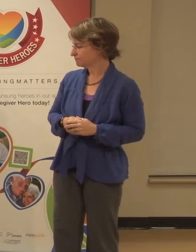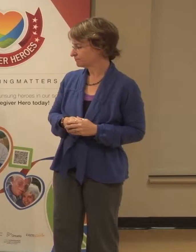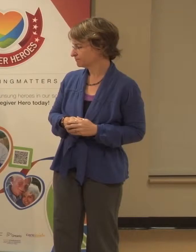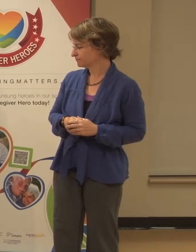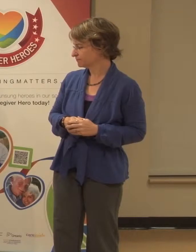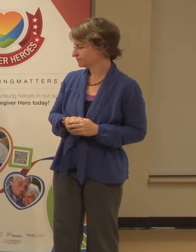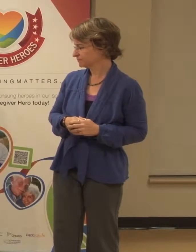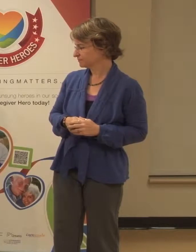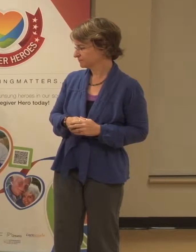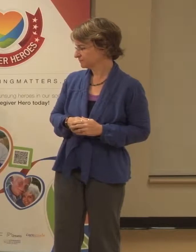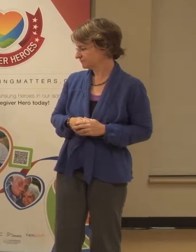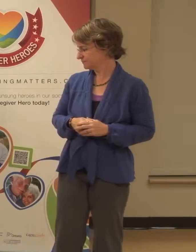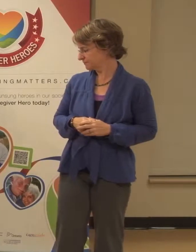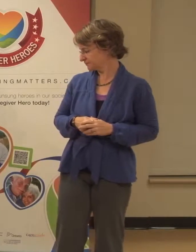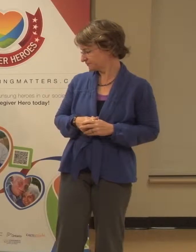like this,